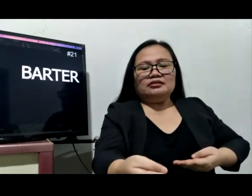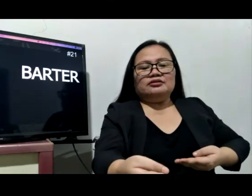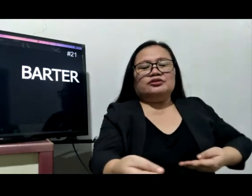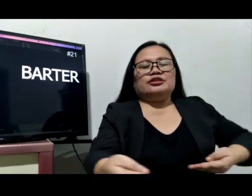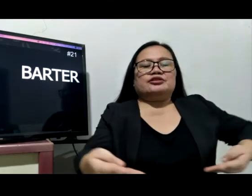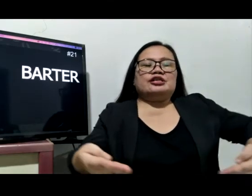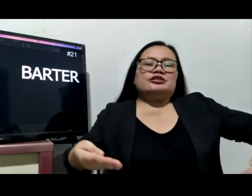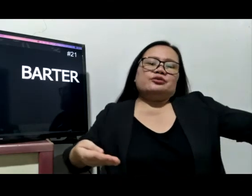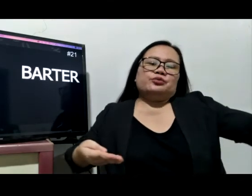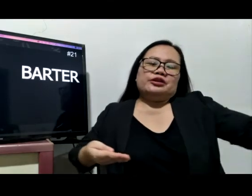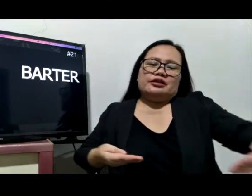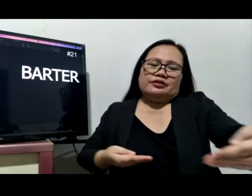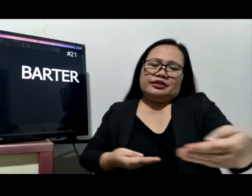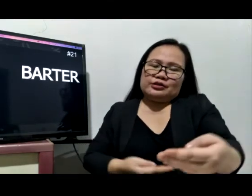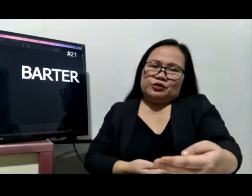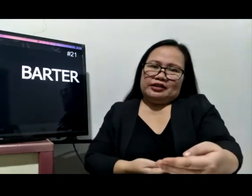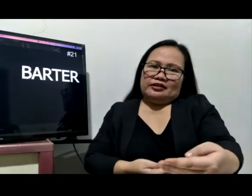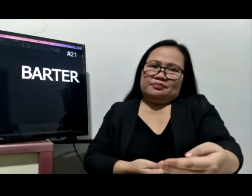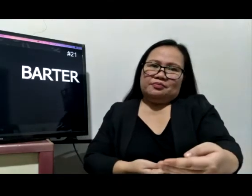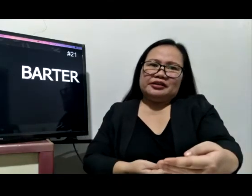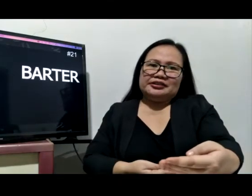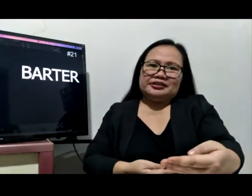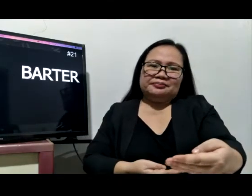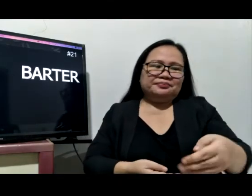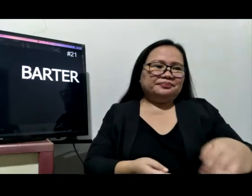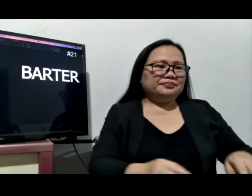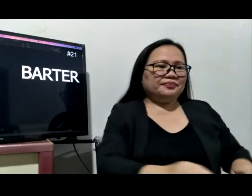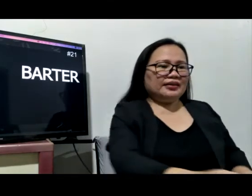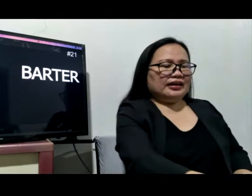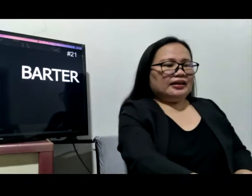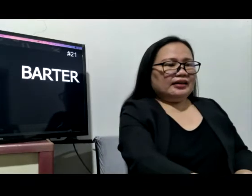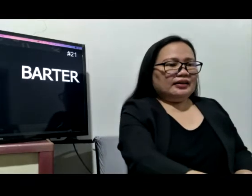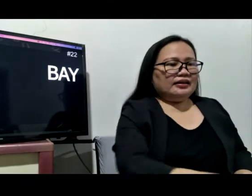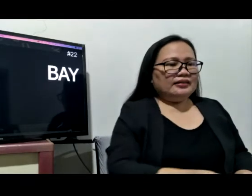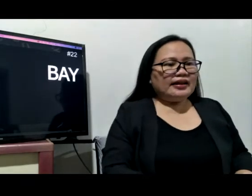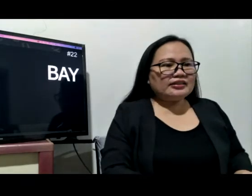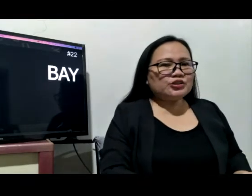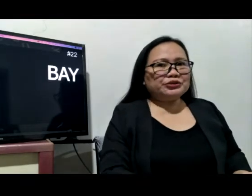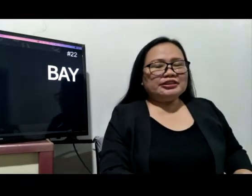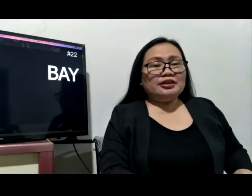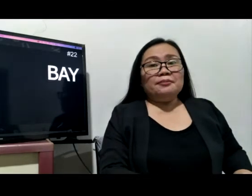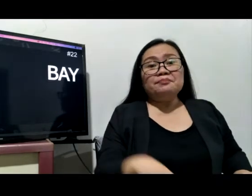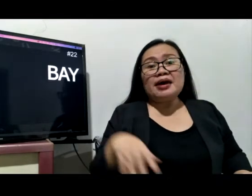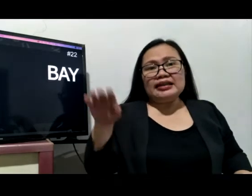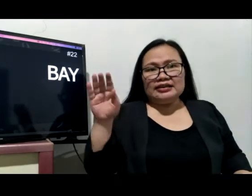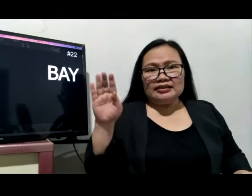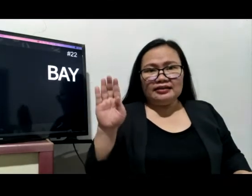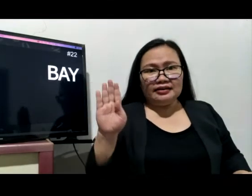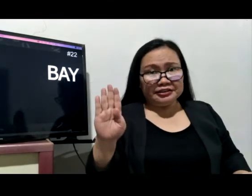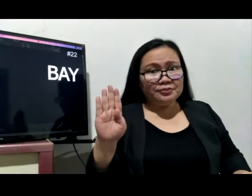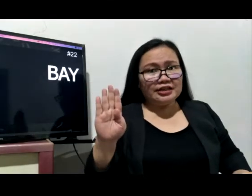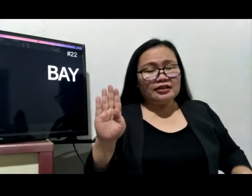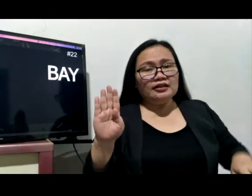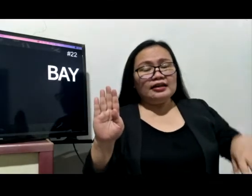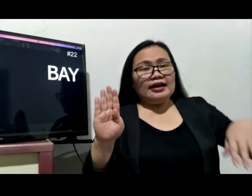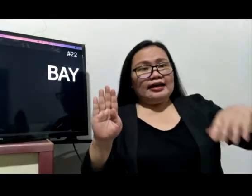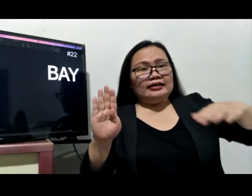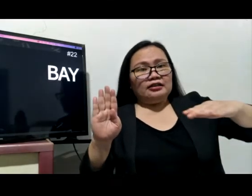you exchange it with this one. Barter. Next word, bay. Letter B, and then